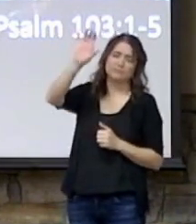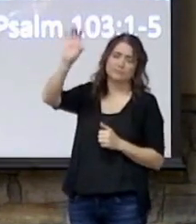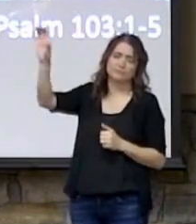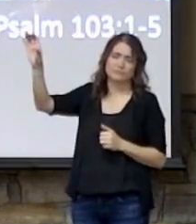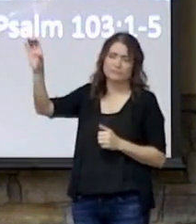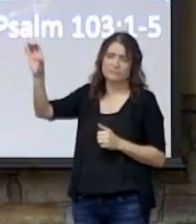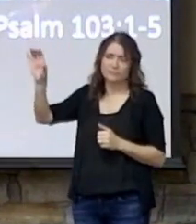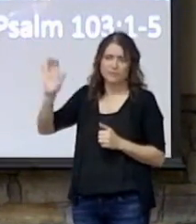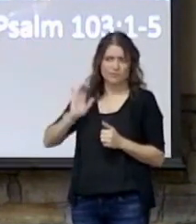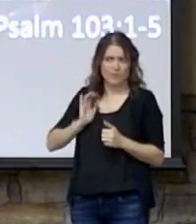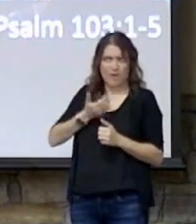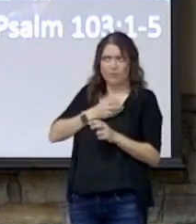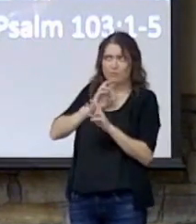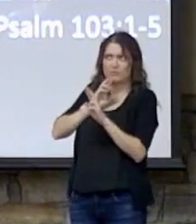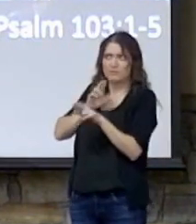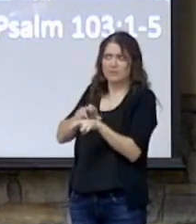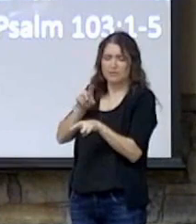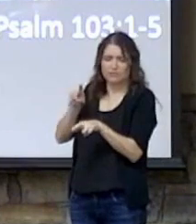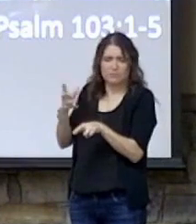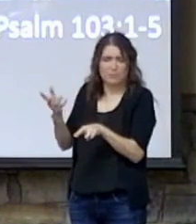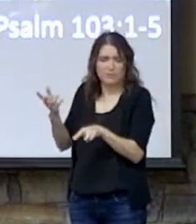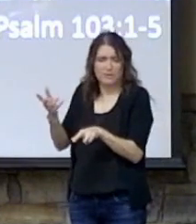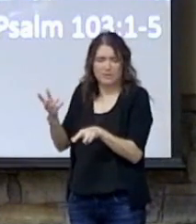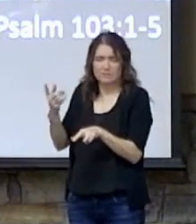What should our response be to that cross?